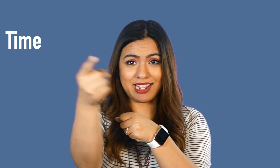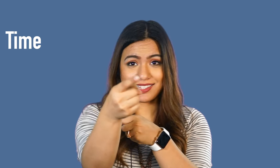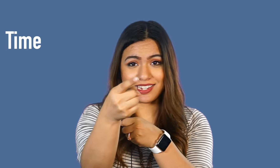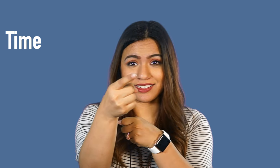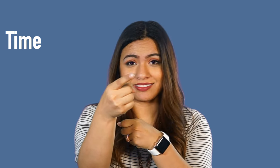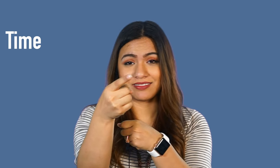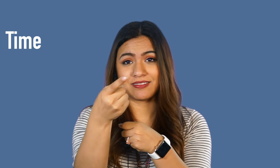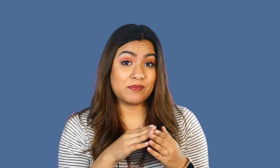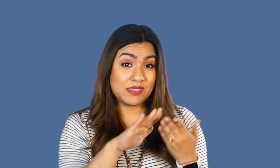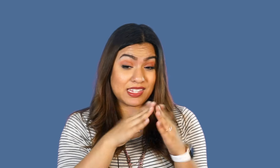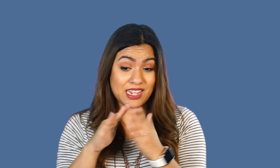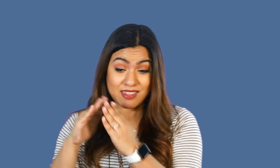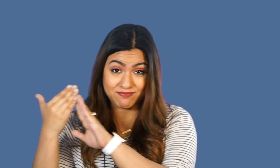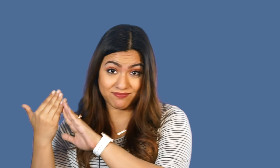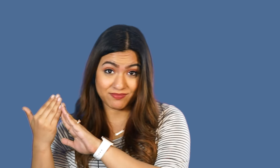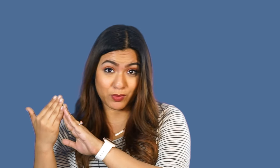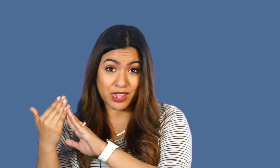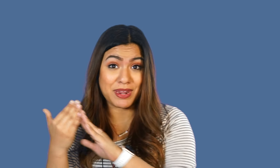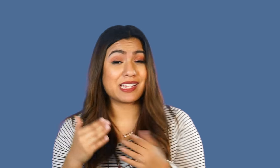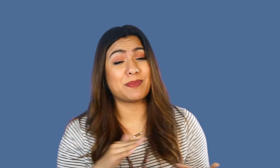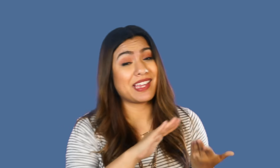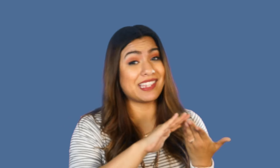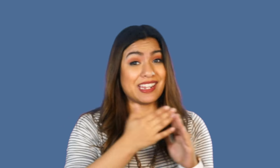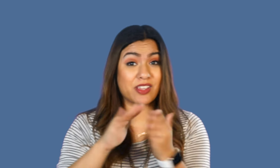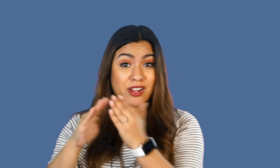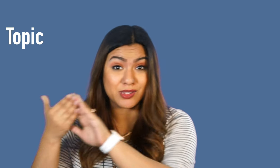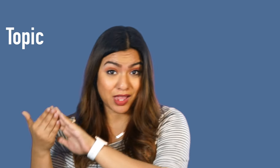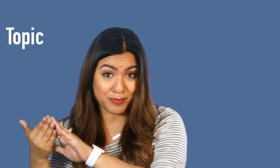Next year. City would come next because it is our topic.